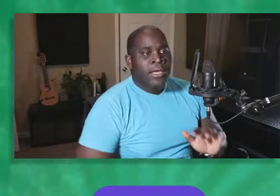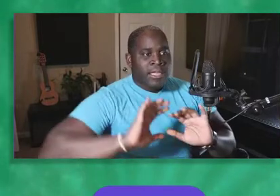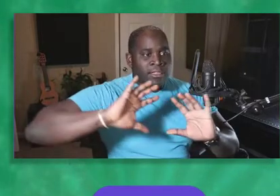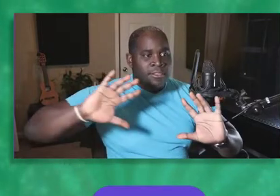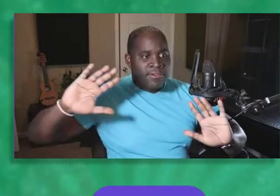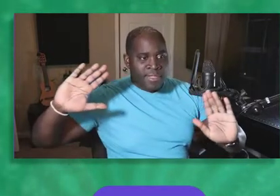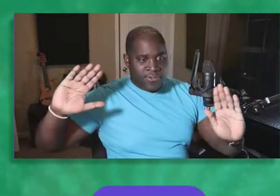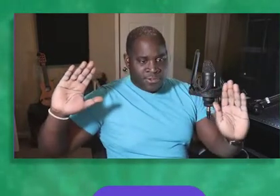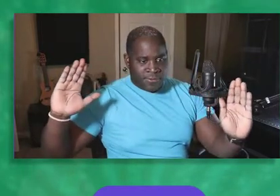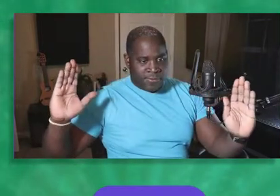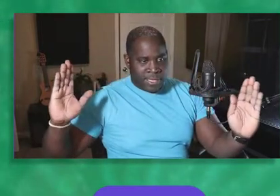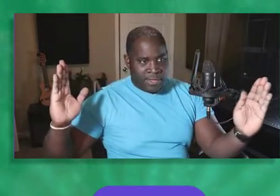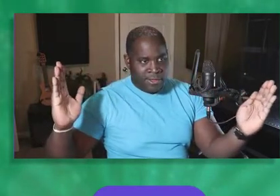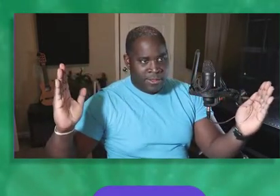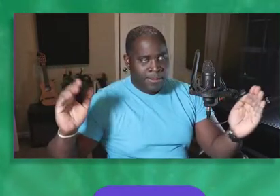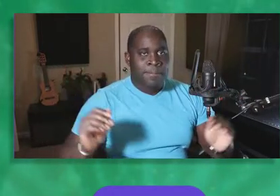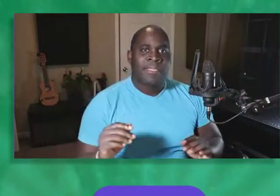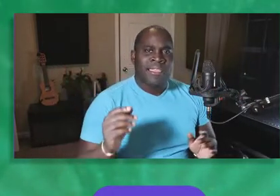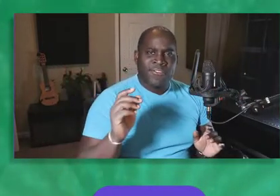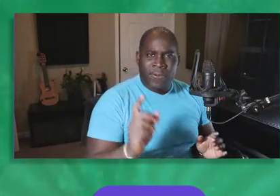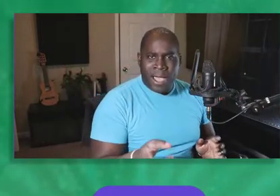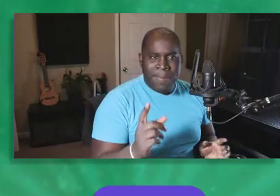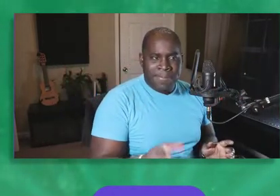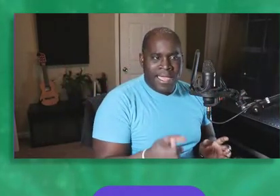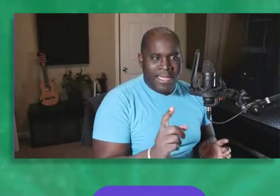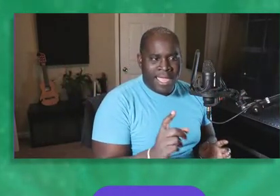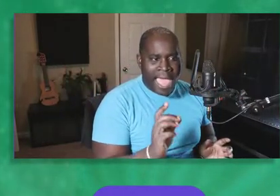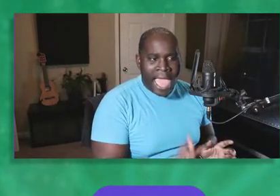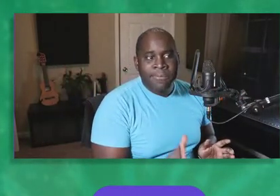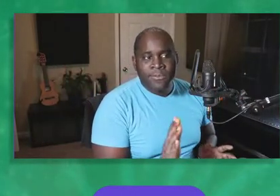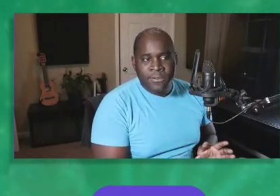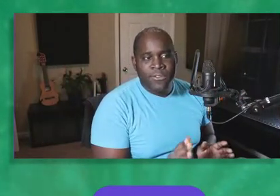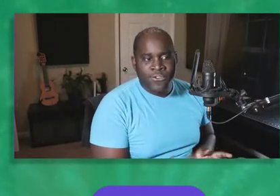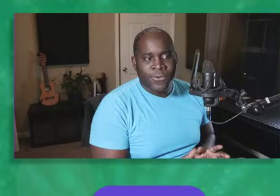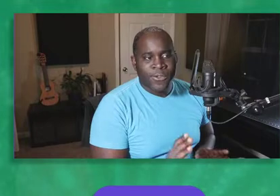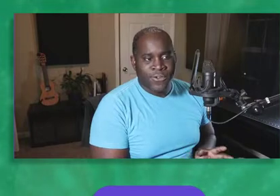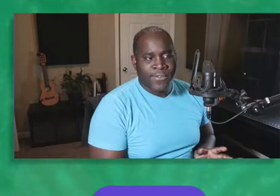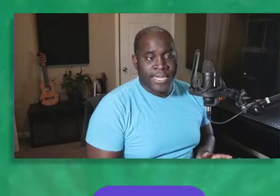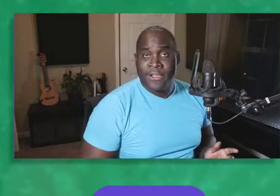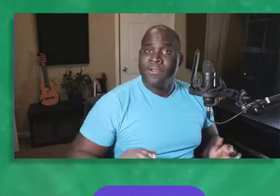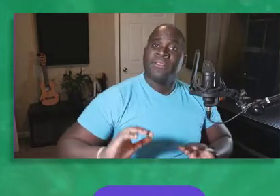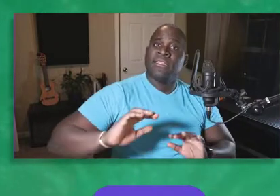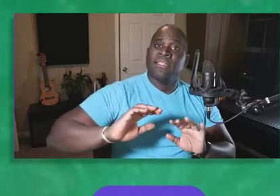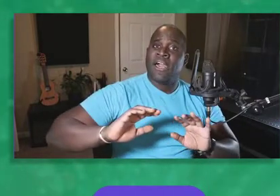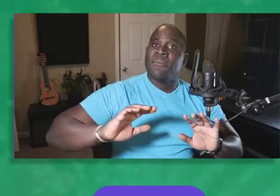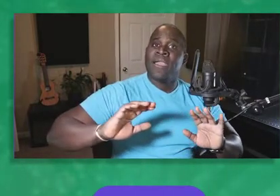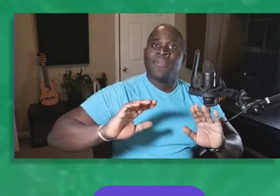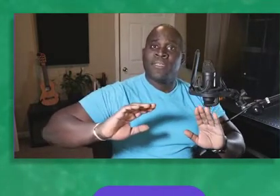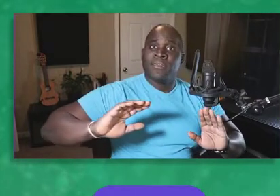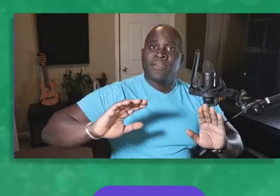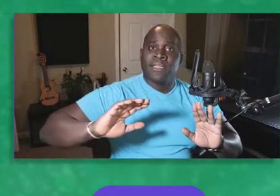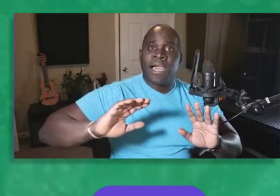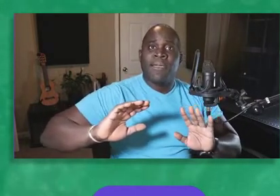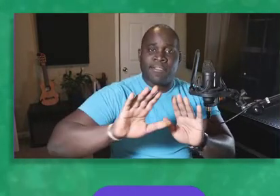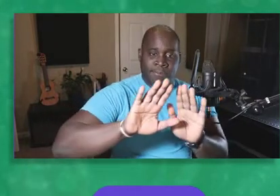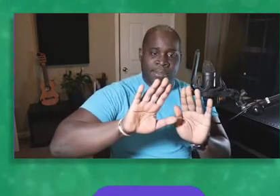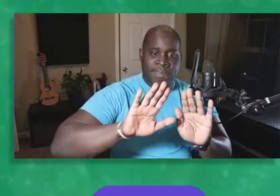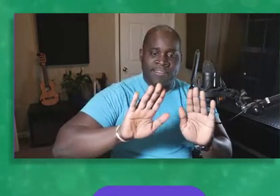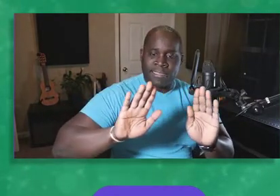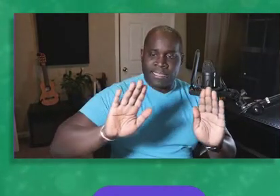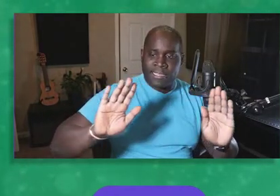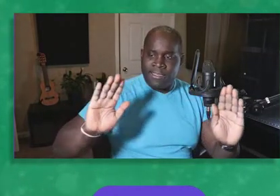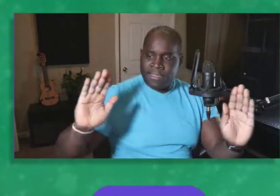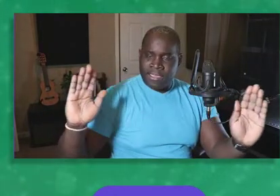straw. Looks like she's... So I'm not absolutely sure what she's saying here. Help me out in the comments.